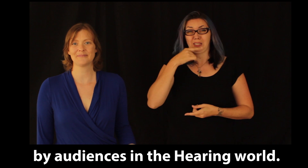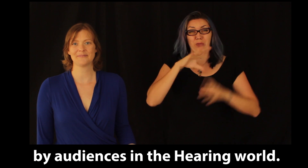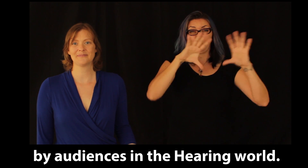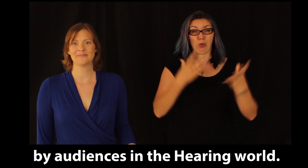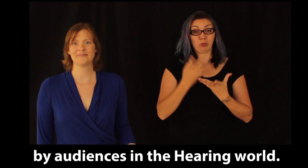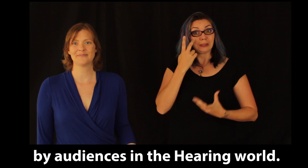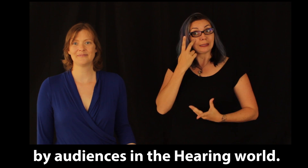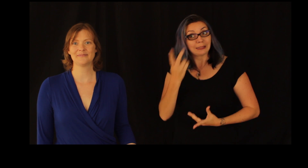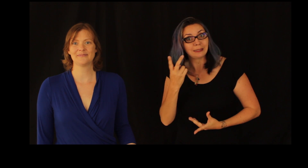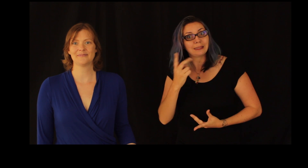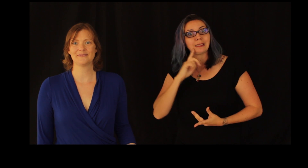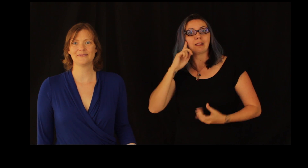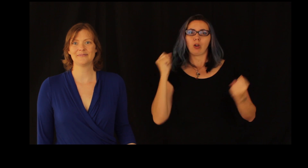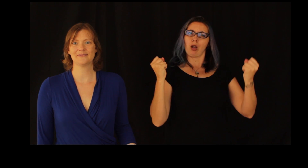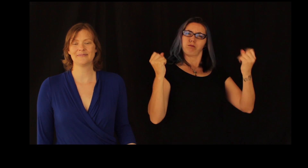world.